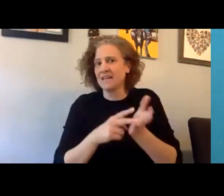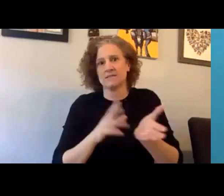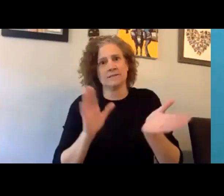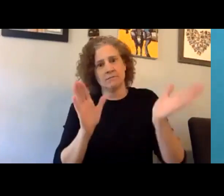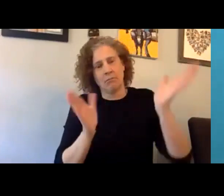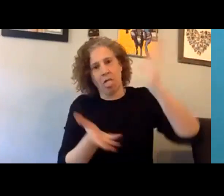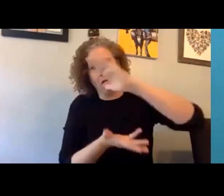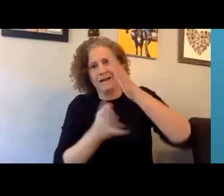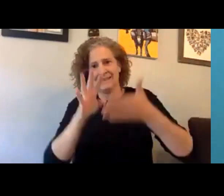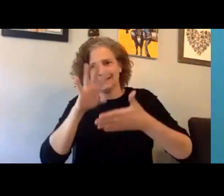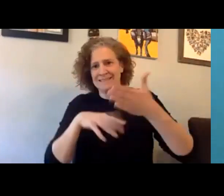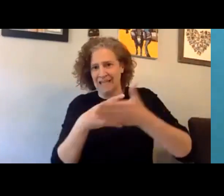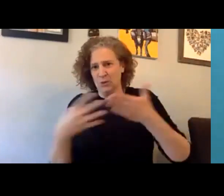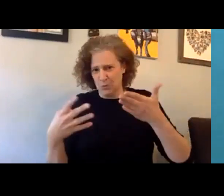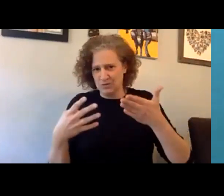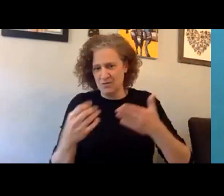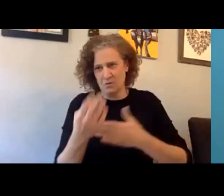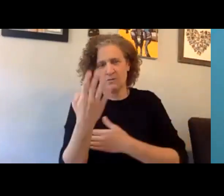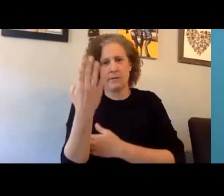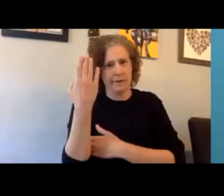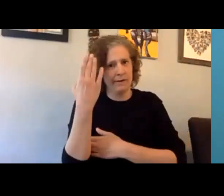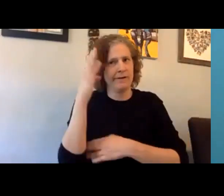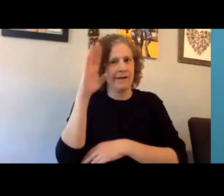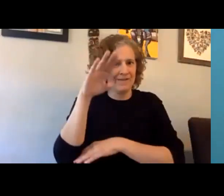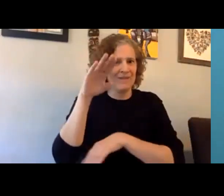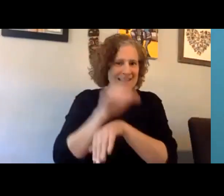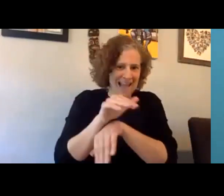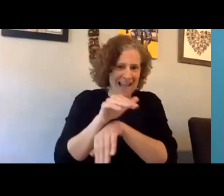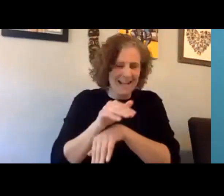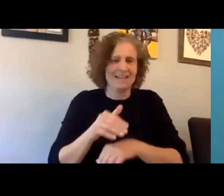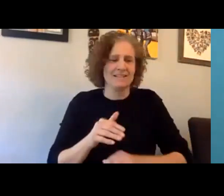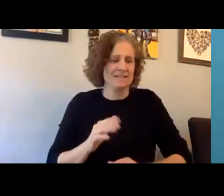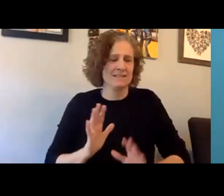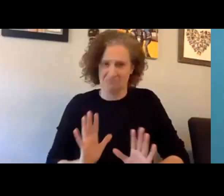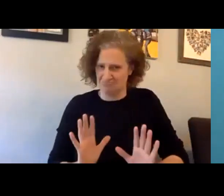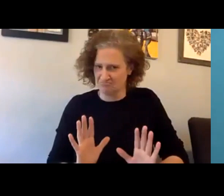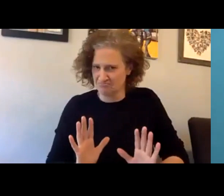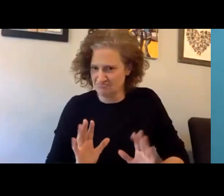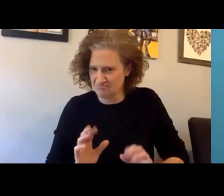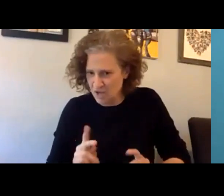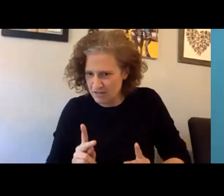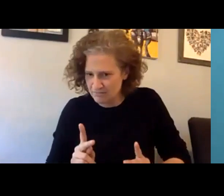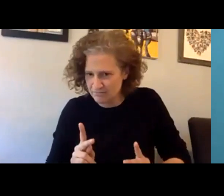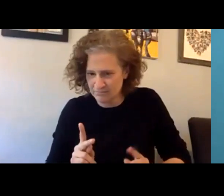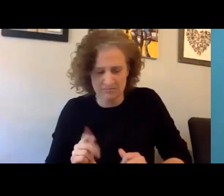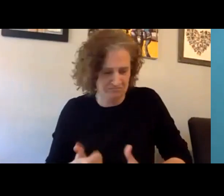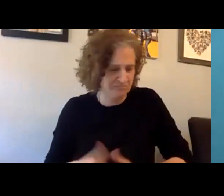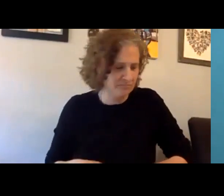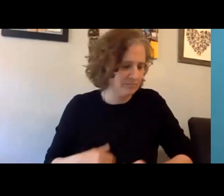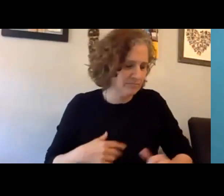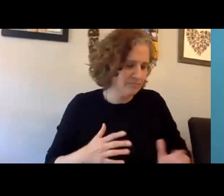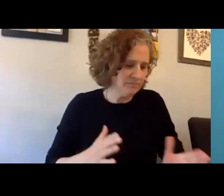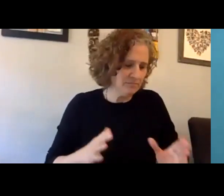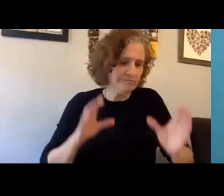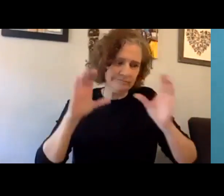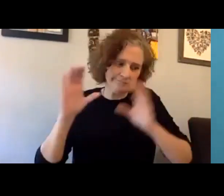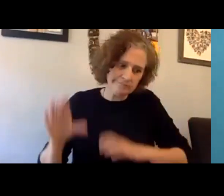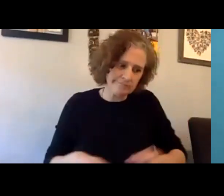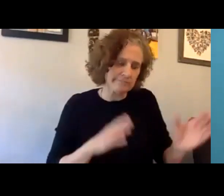teenagers. Yeah, so that means their schedules are really flipped. Their mornings or afternoons or evenings are all a mess.